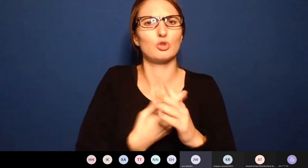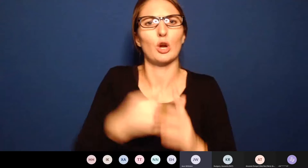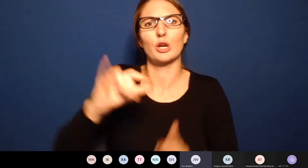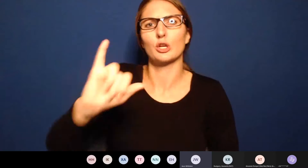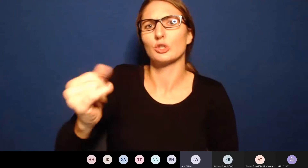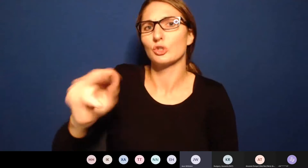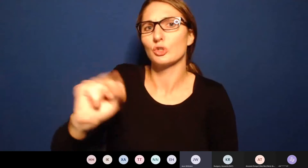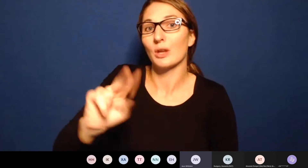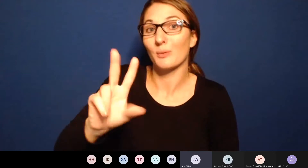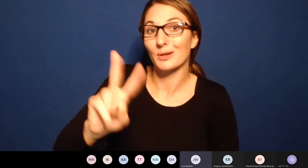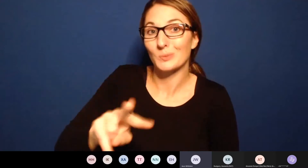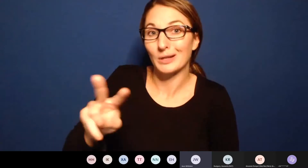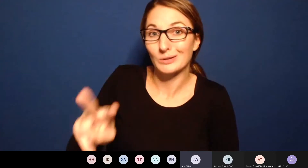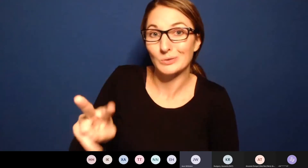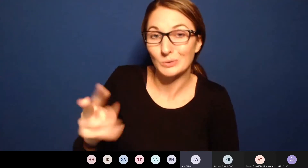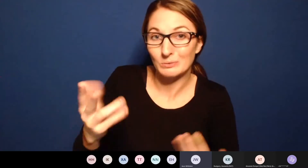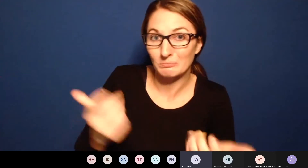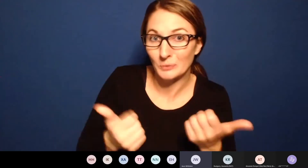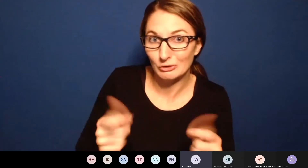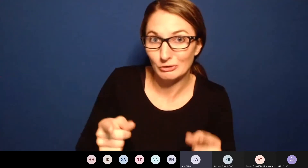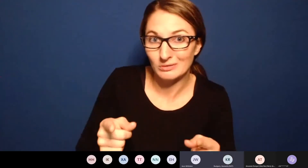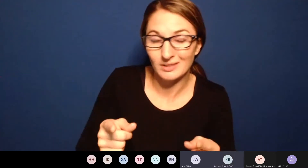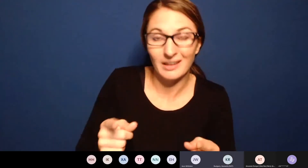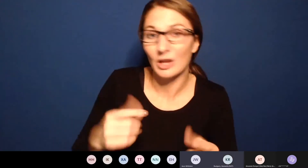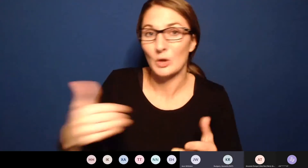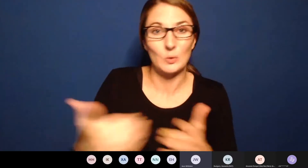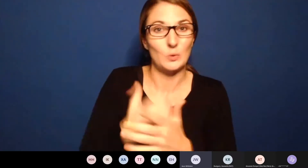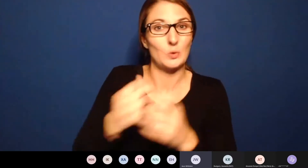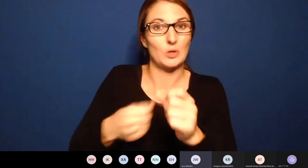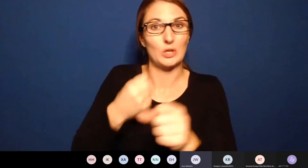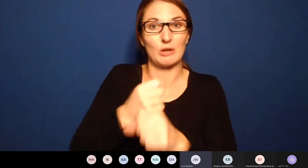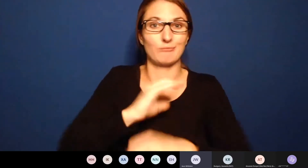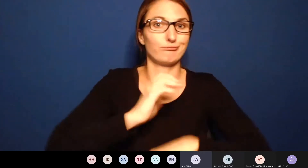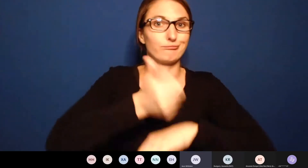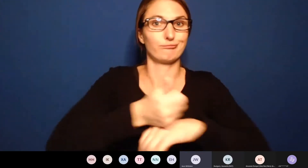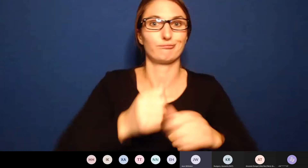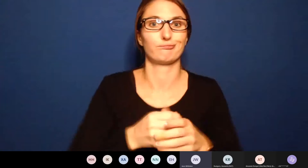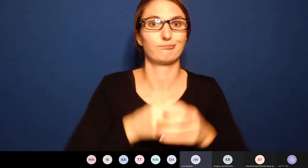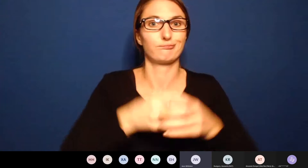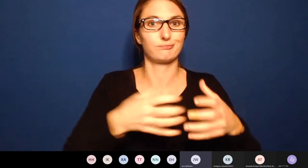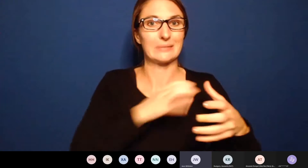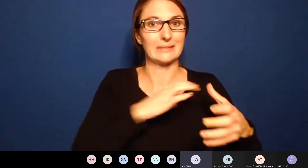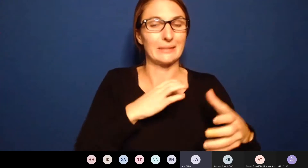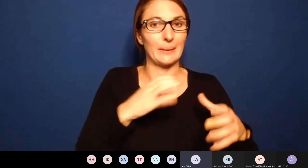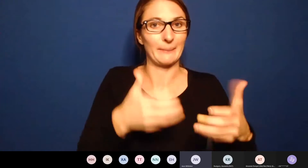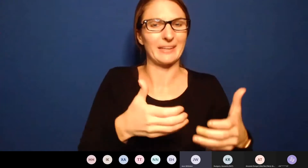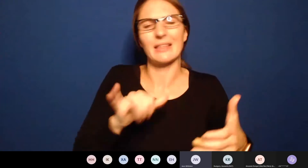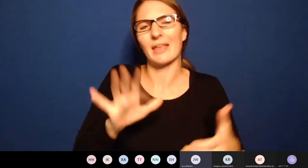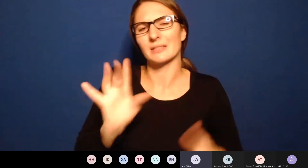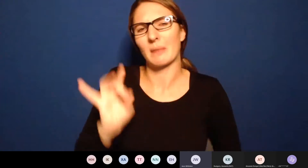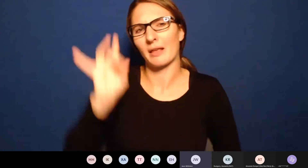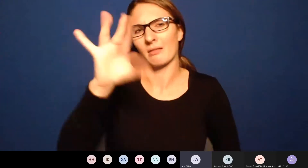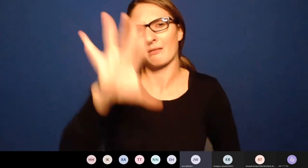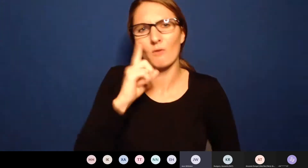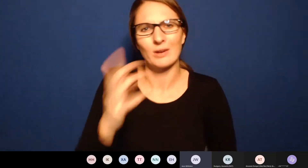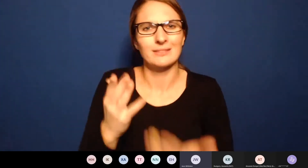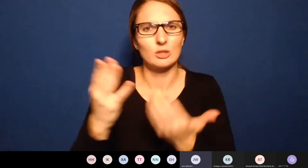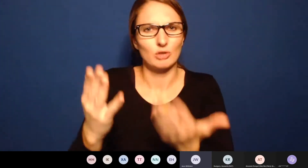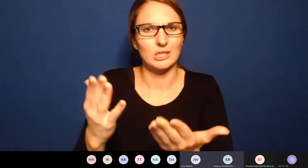22 and start the new year off with these committees. That's what I'm going to throw out for a suggestion, that